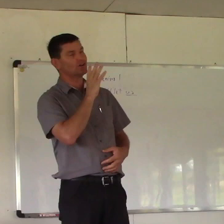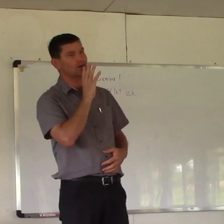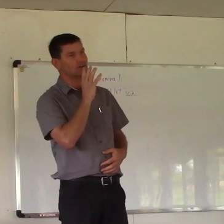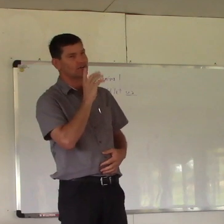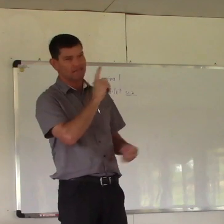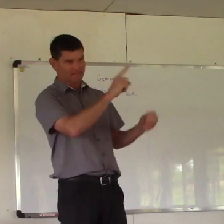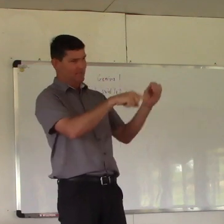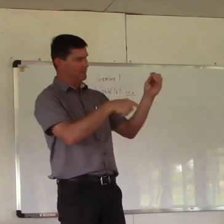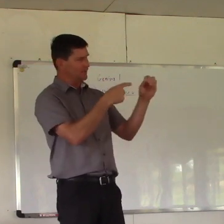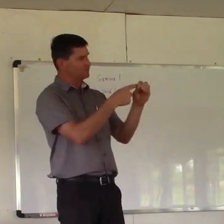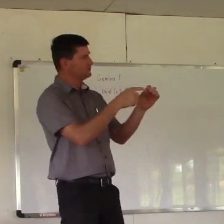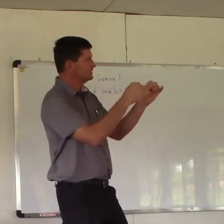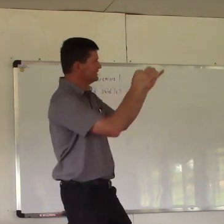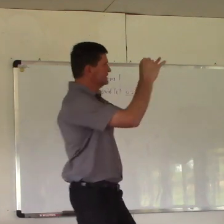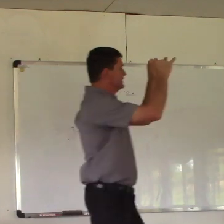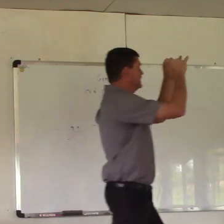talk about